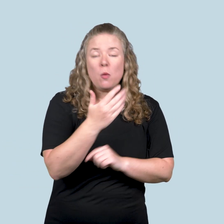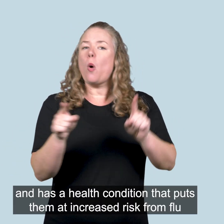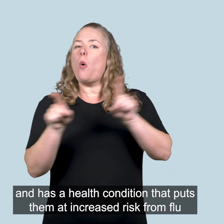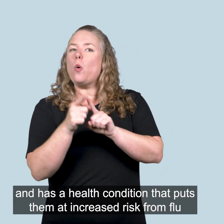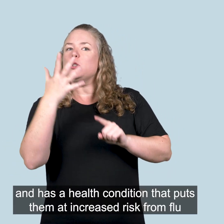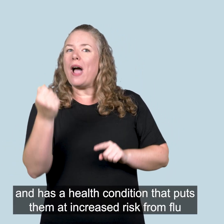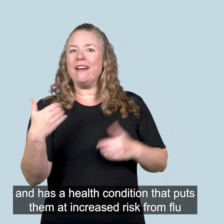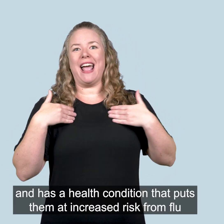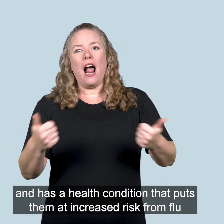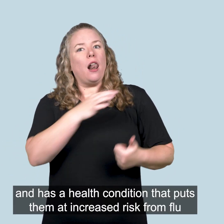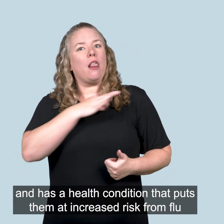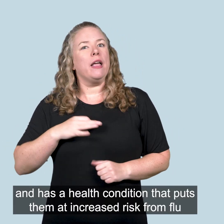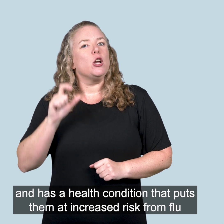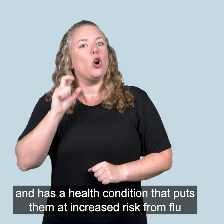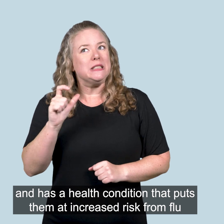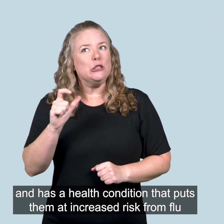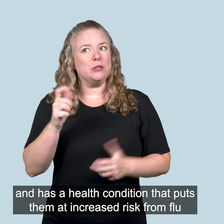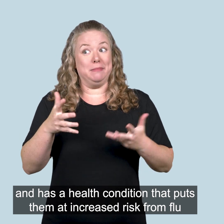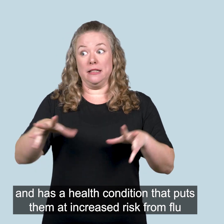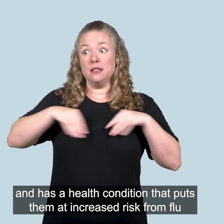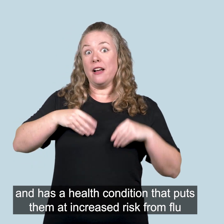and has a health condition that puts them at increased risk from flu,